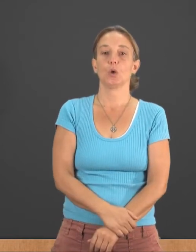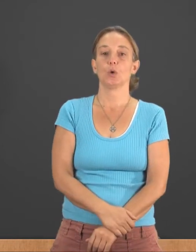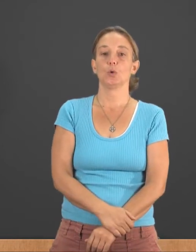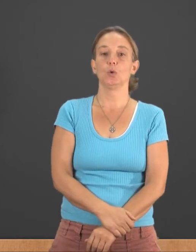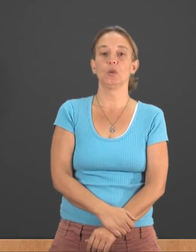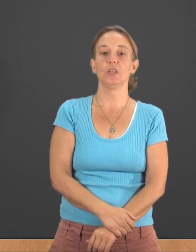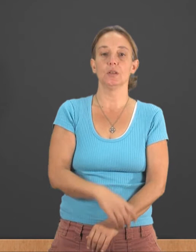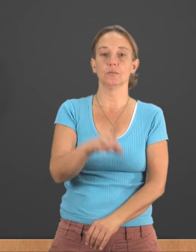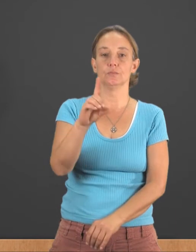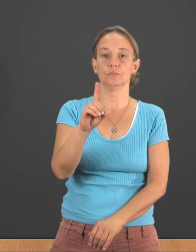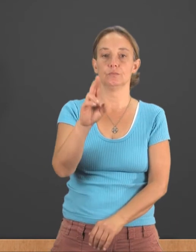Duty.